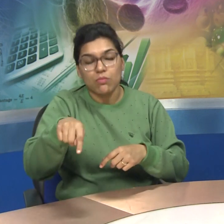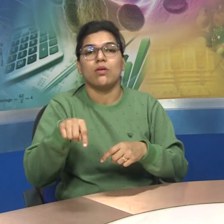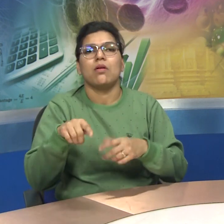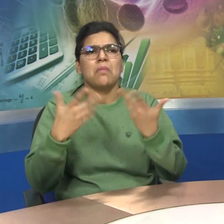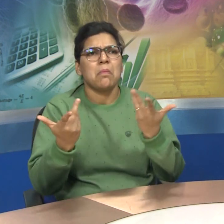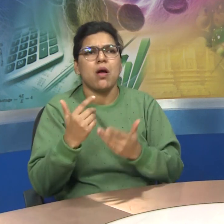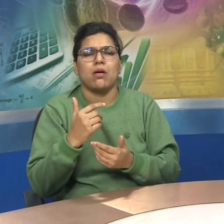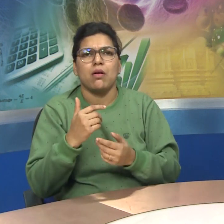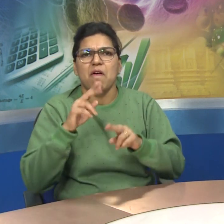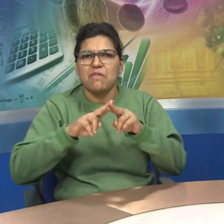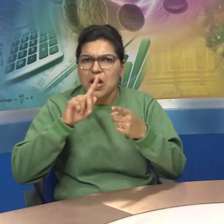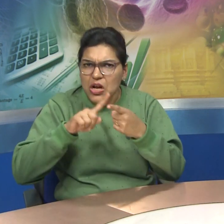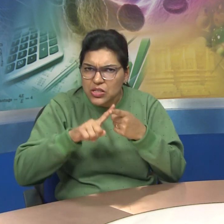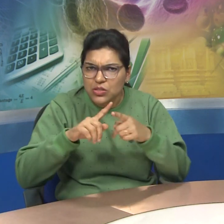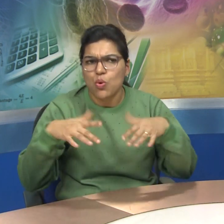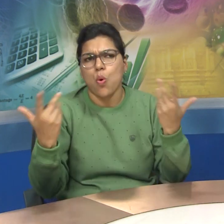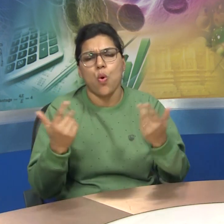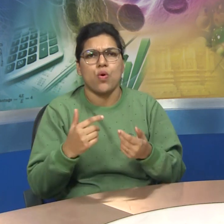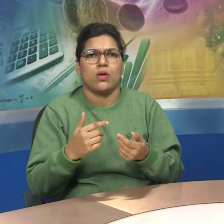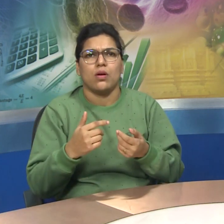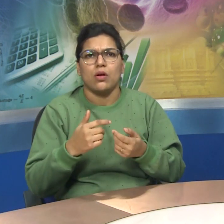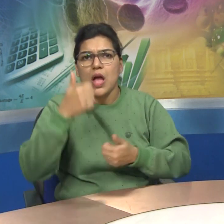as non-documentary sources.